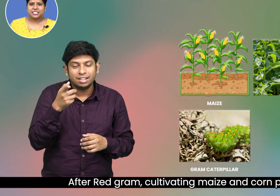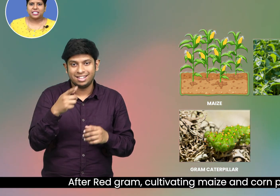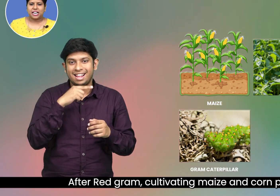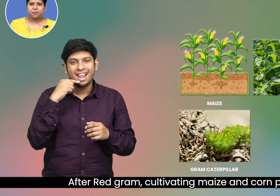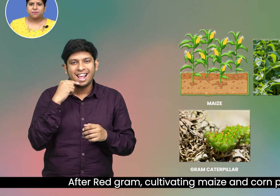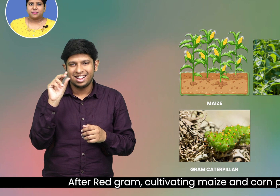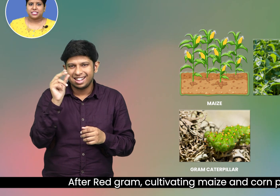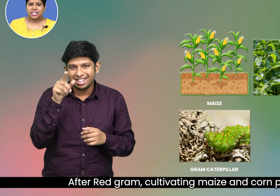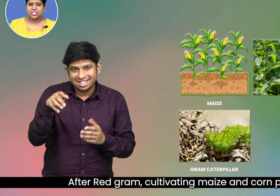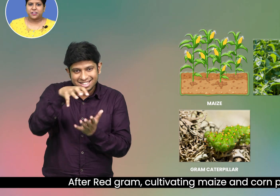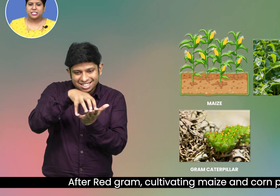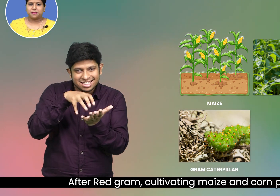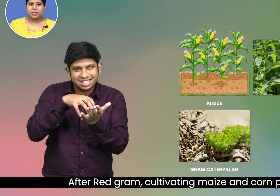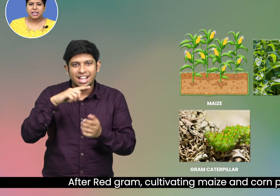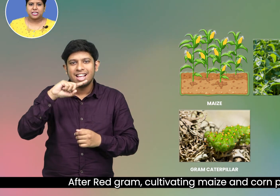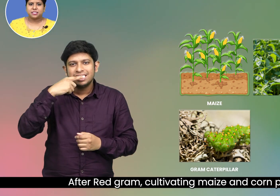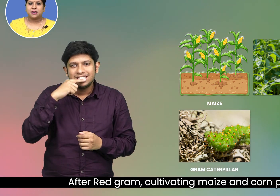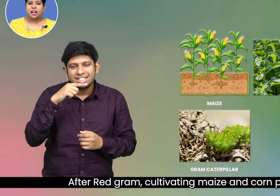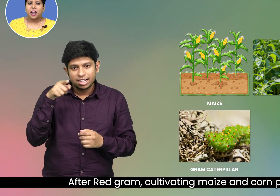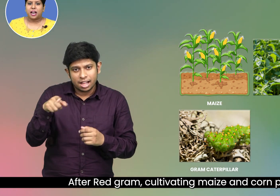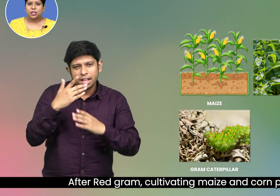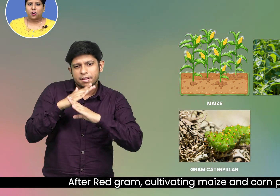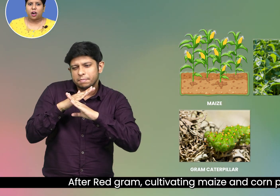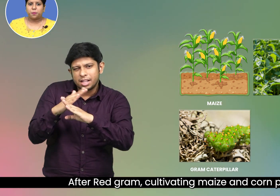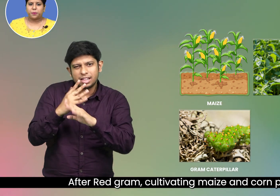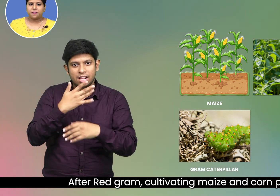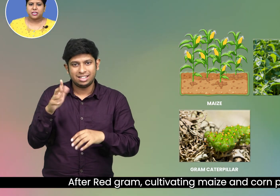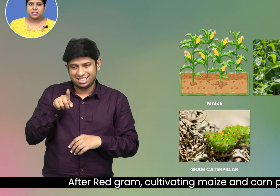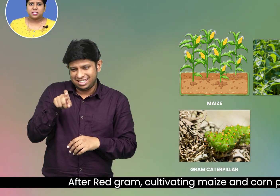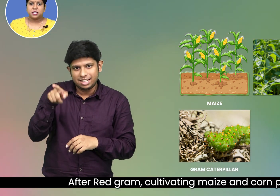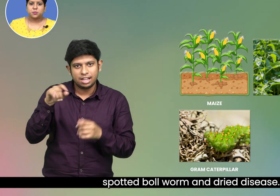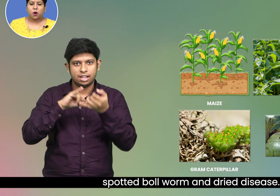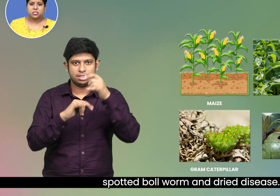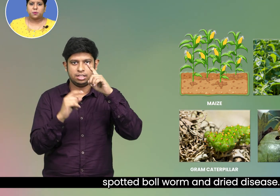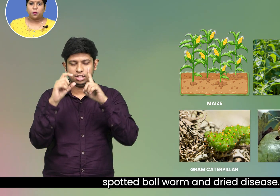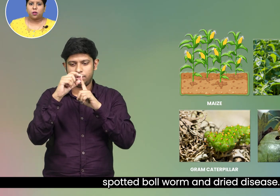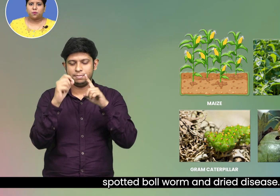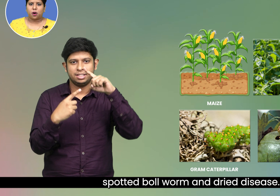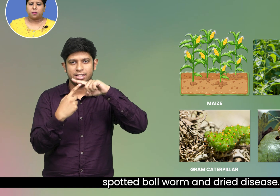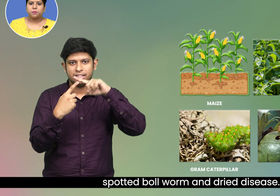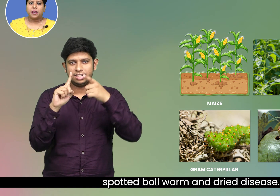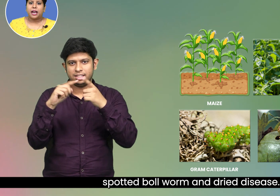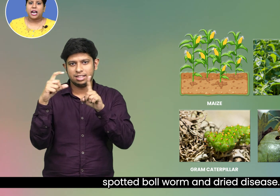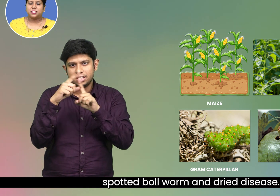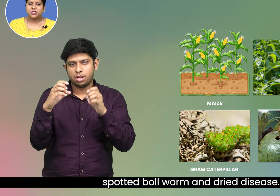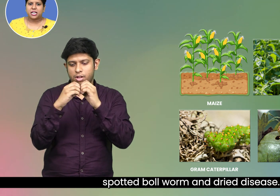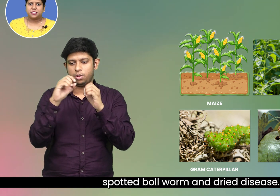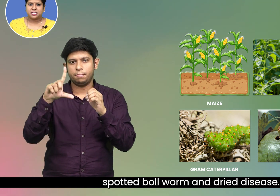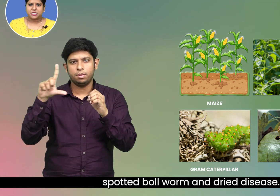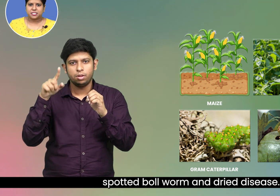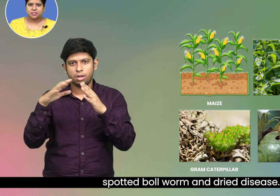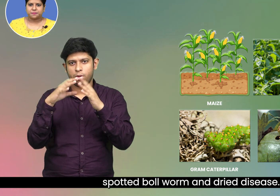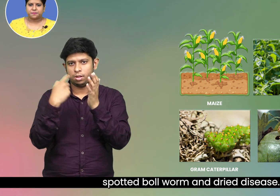After red gram, cultivating maize and corn prevents spotted bollworm and